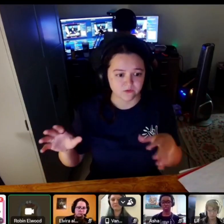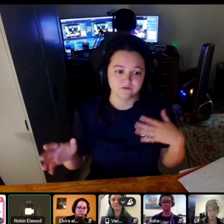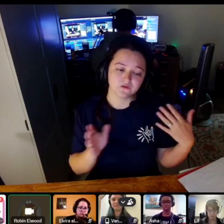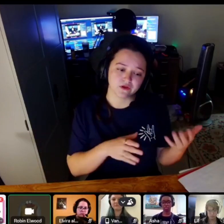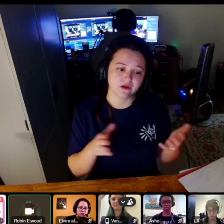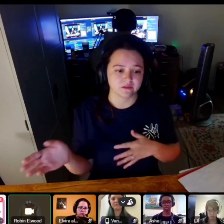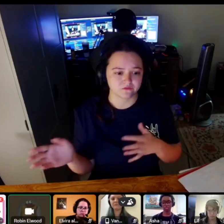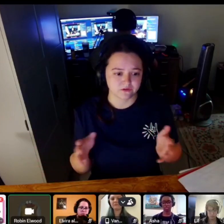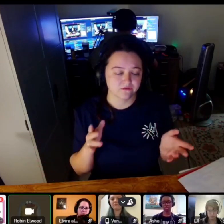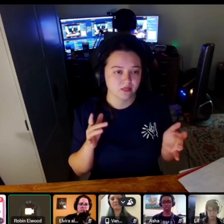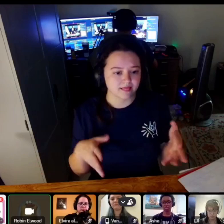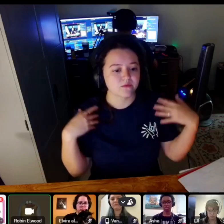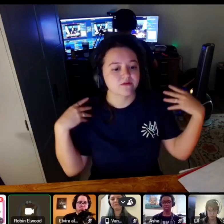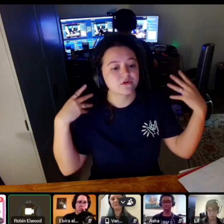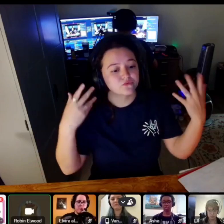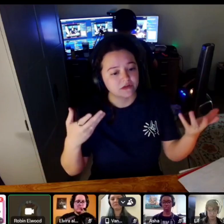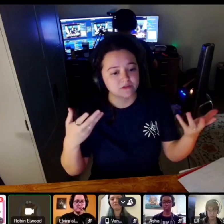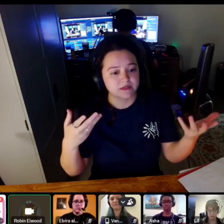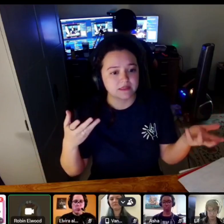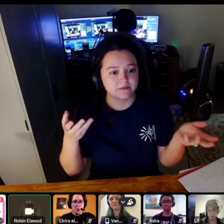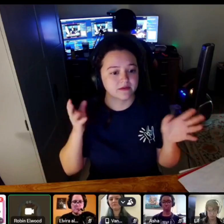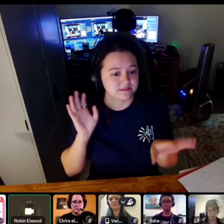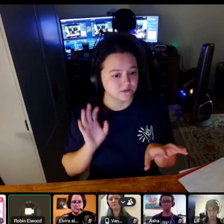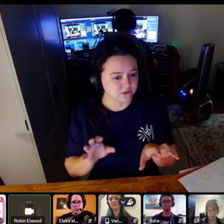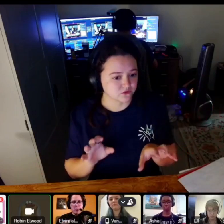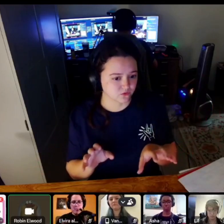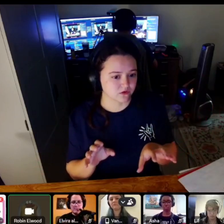you're whenever you're finger spelling them in sequential order.